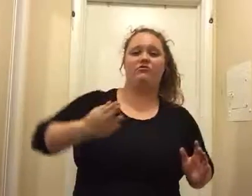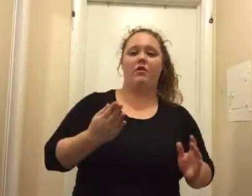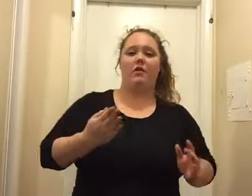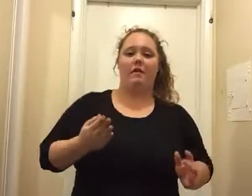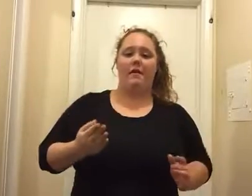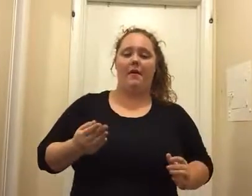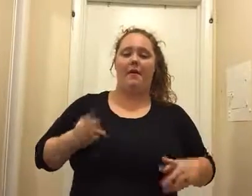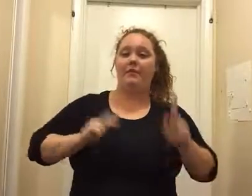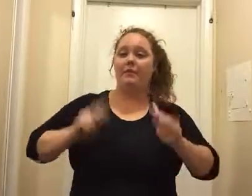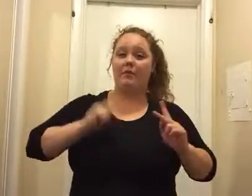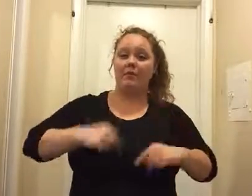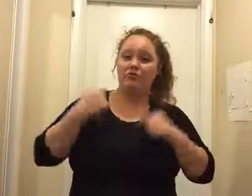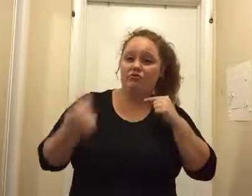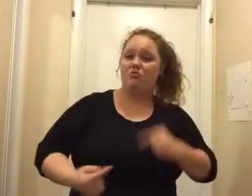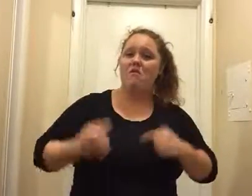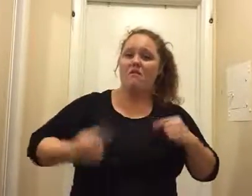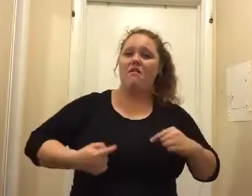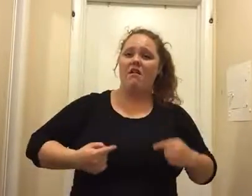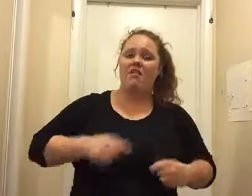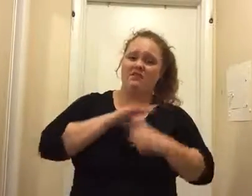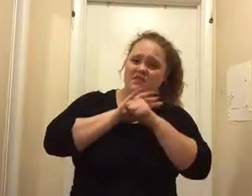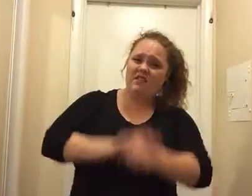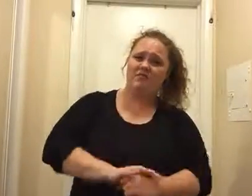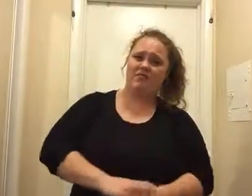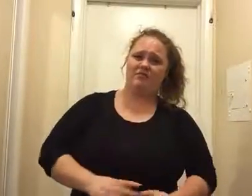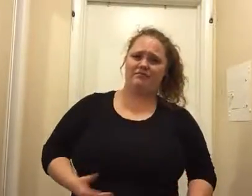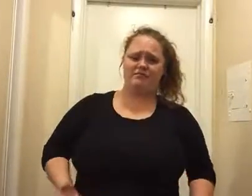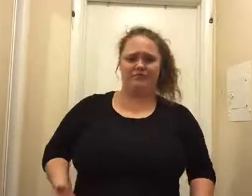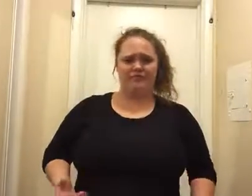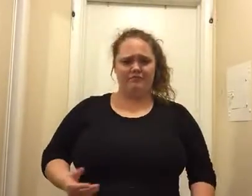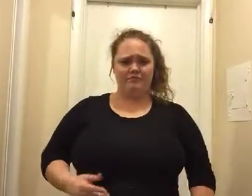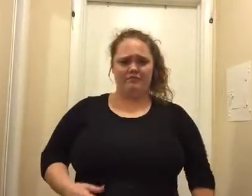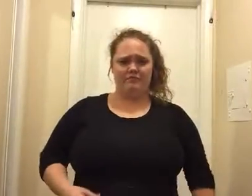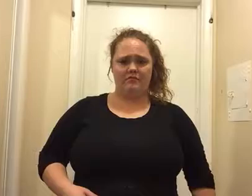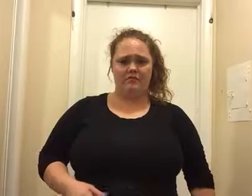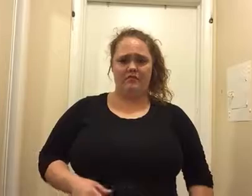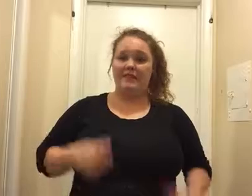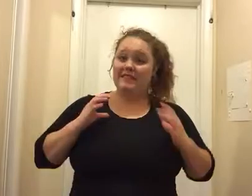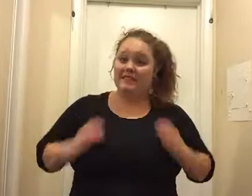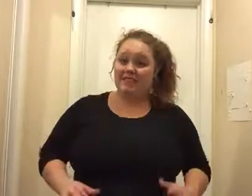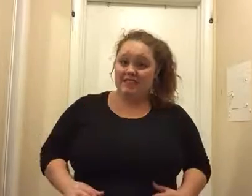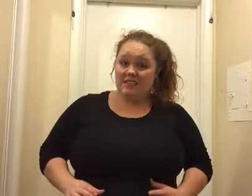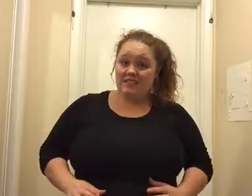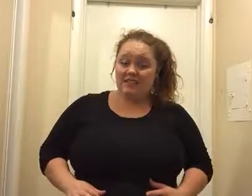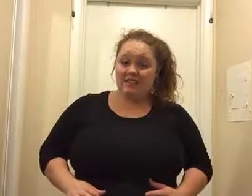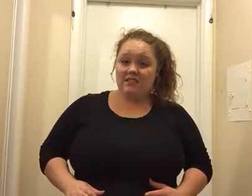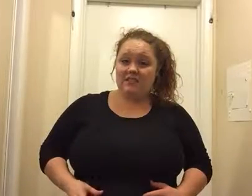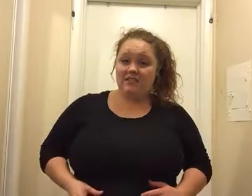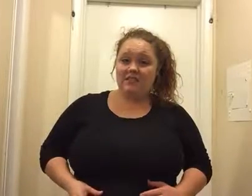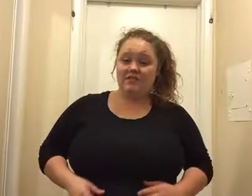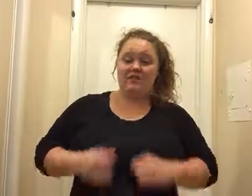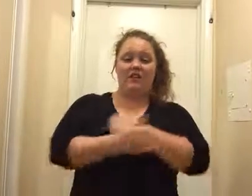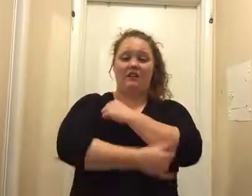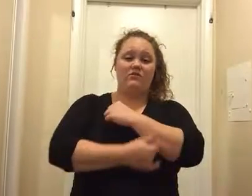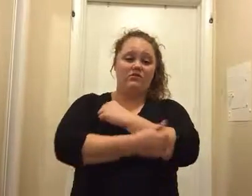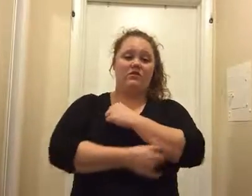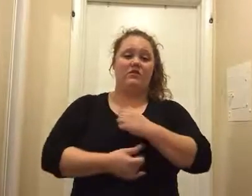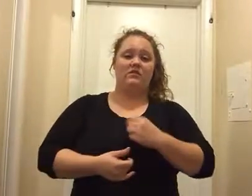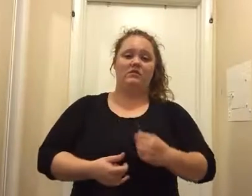establishment protected itself, but not the citizens of our country. Their victories have not